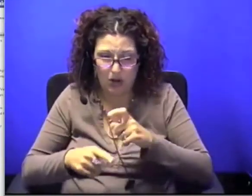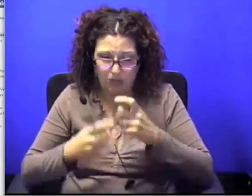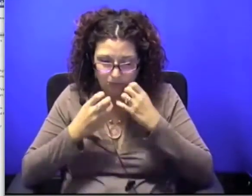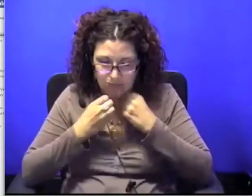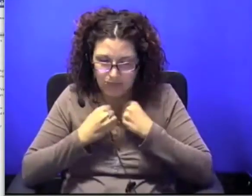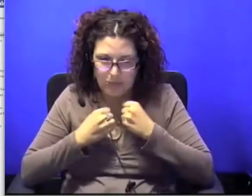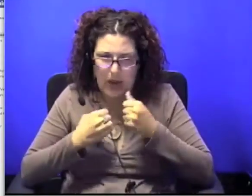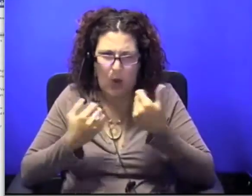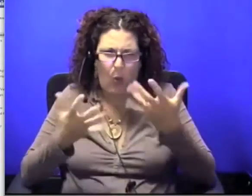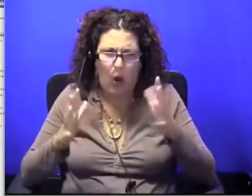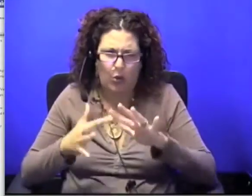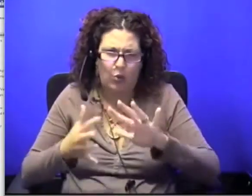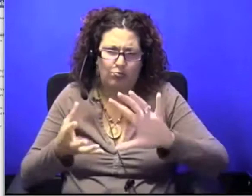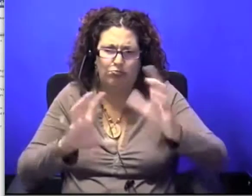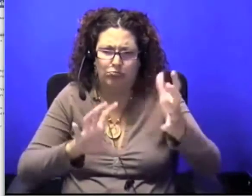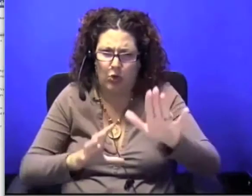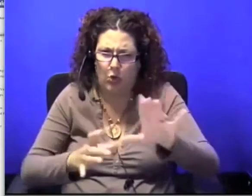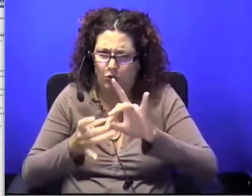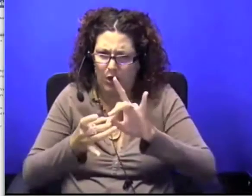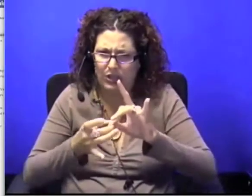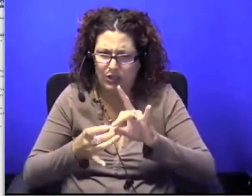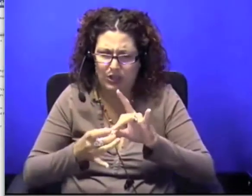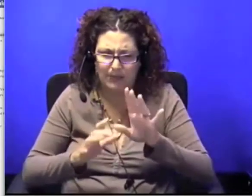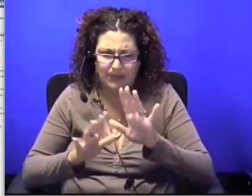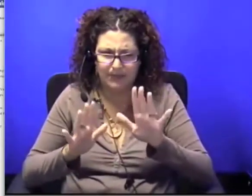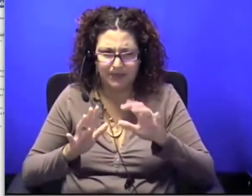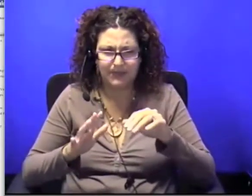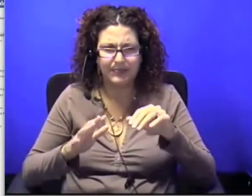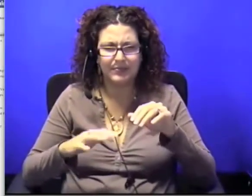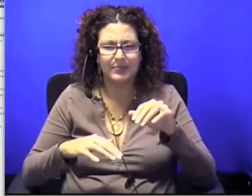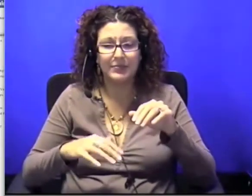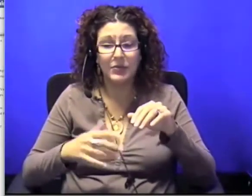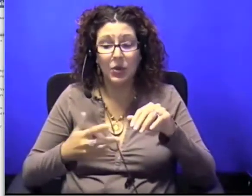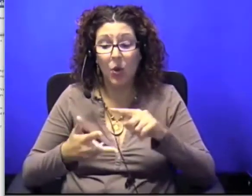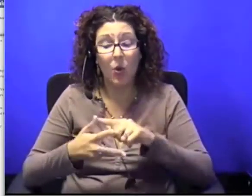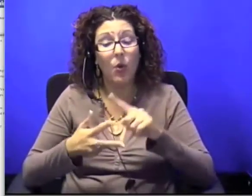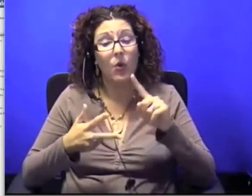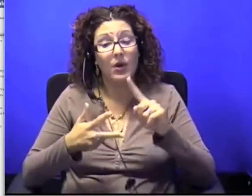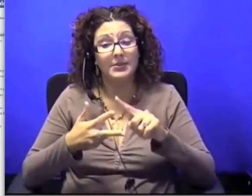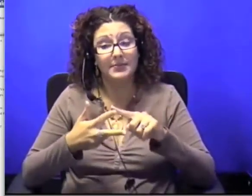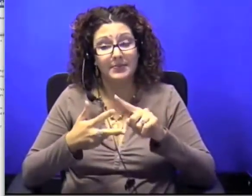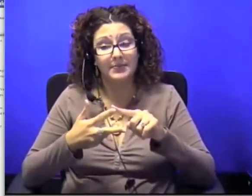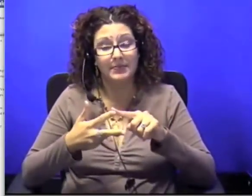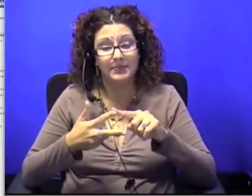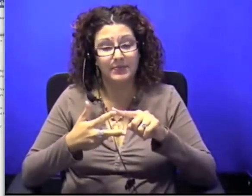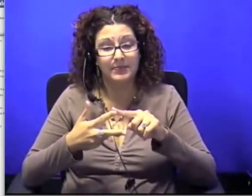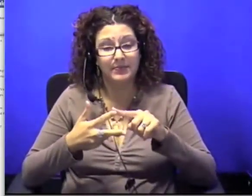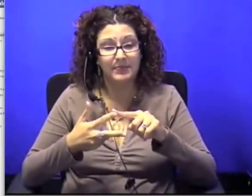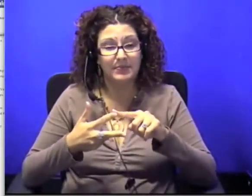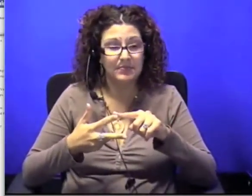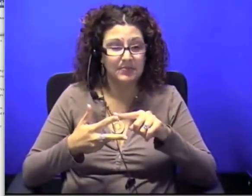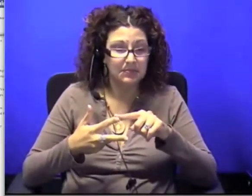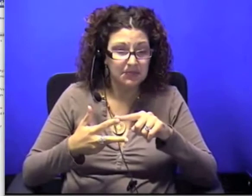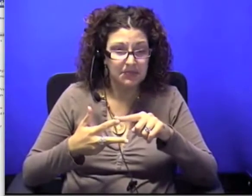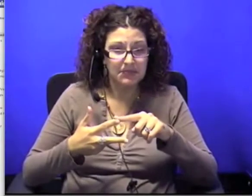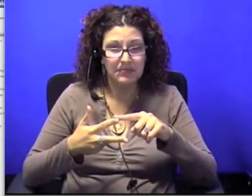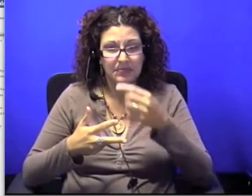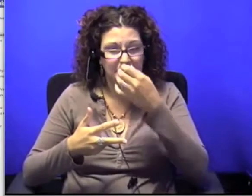we care most about. We would not want to do anything that would harm that relationship. Or you're a B, and if that is the case,